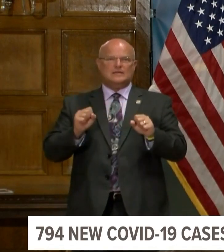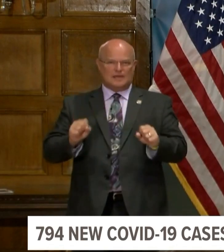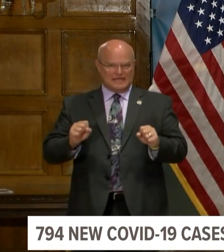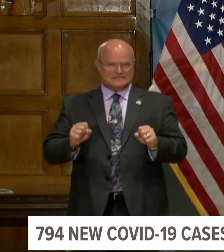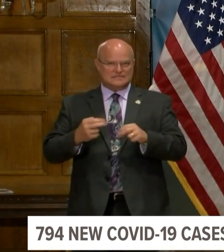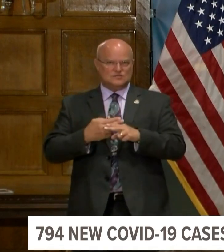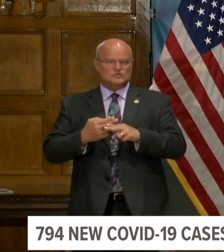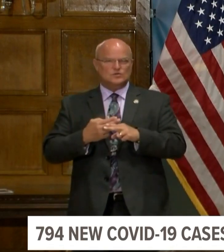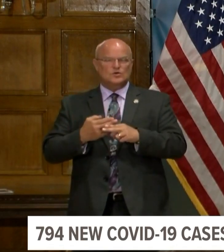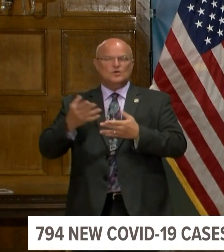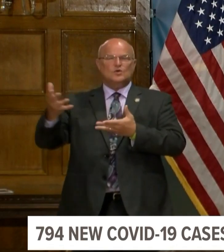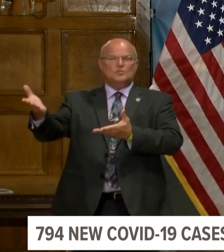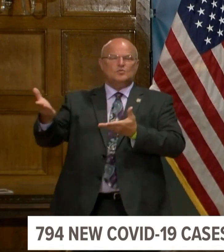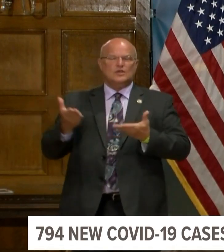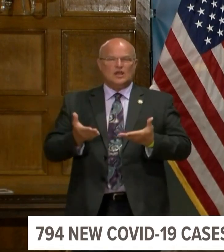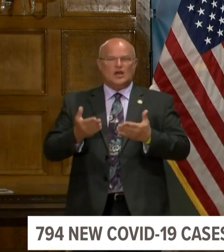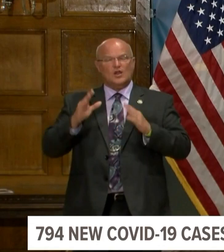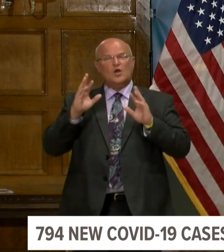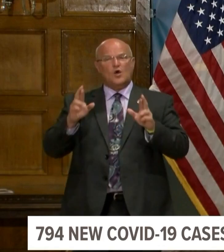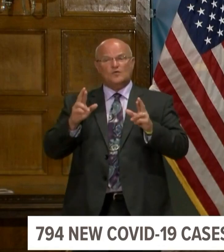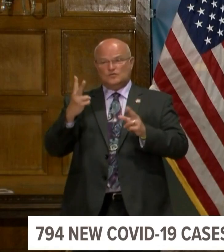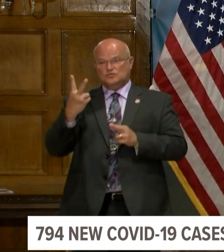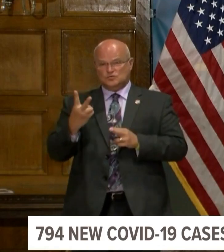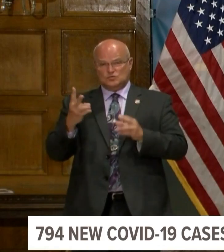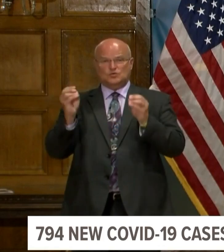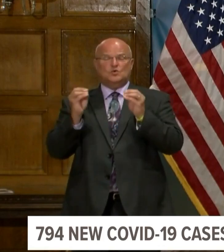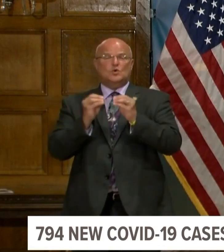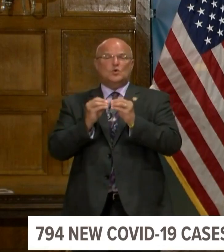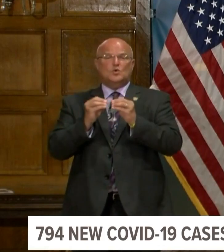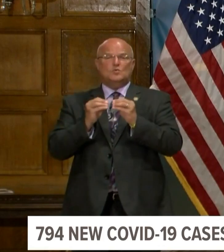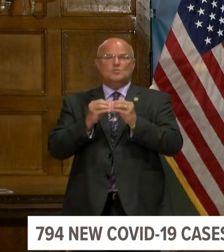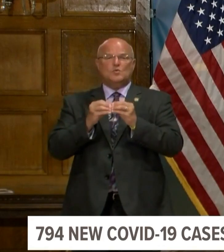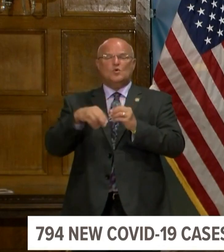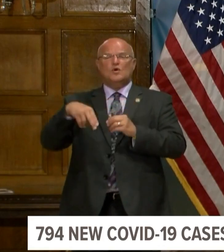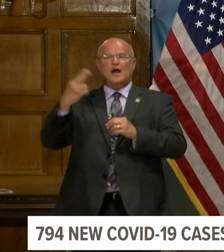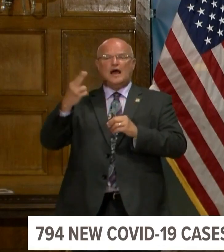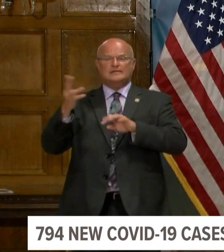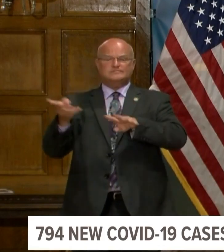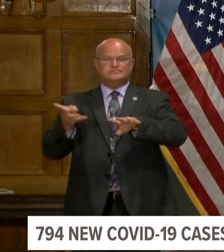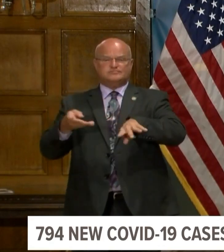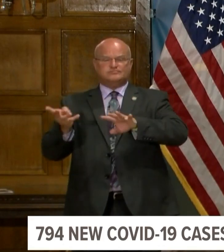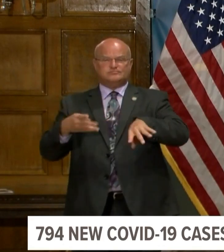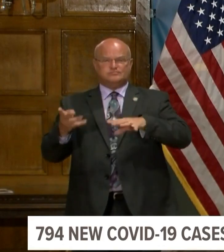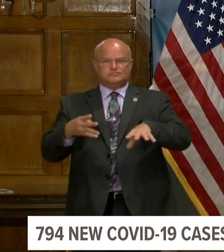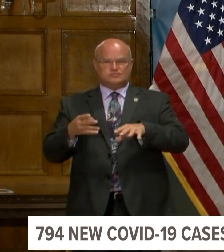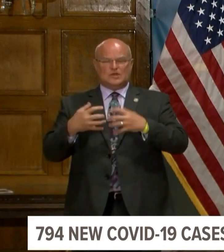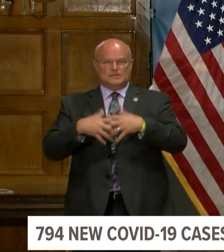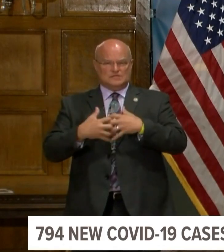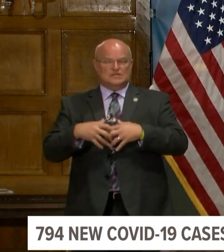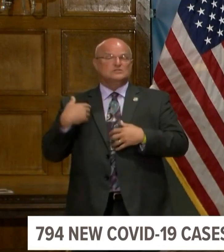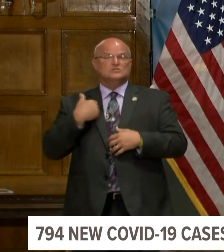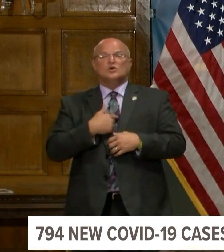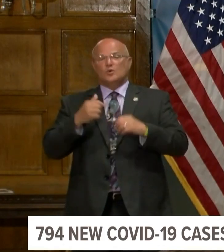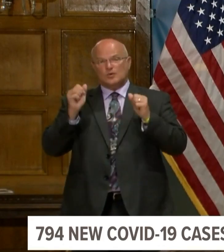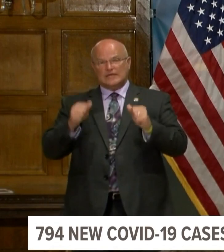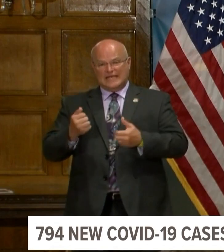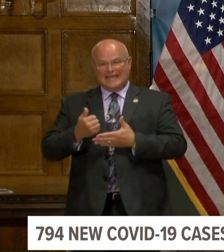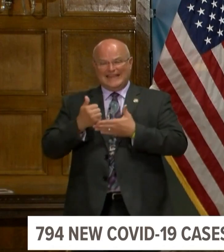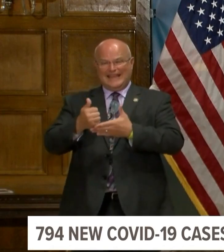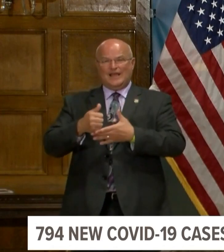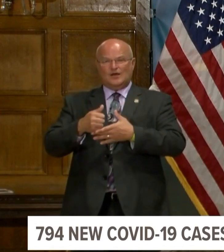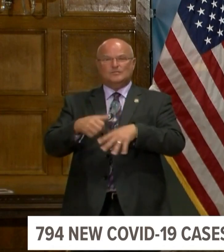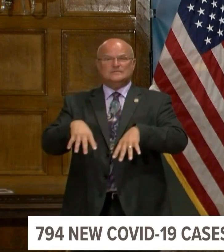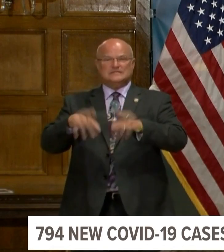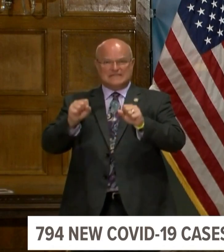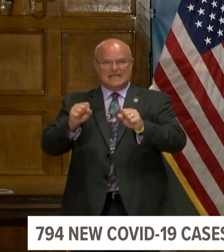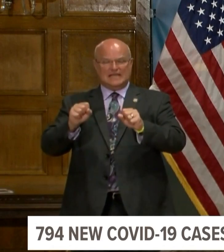capacity, bringing on hopefully 2 additional high throughput instruments so that we can help take up